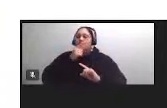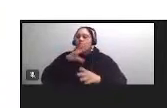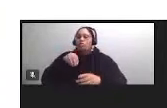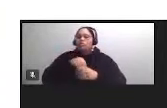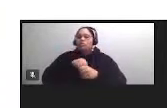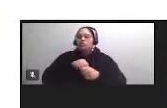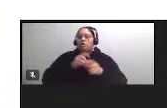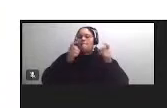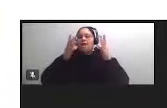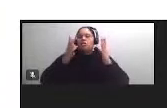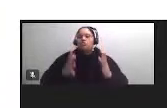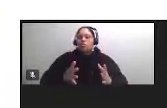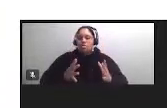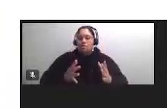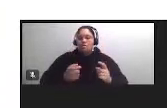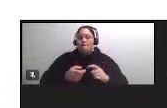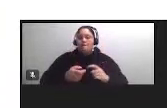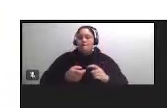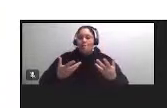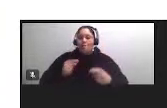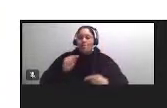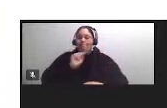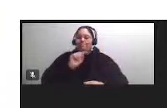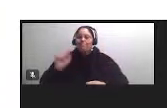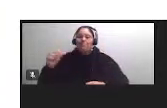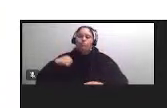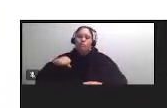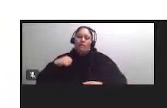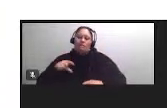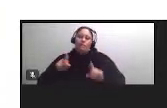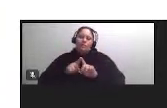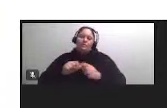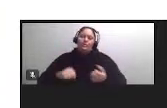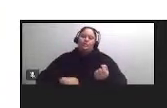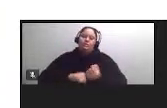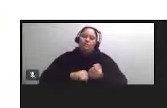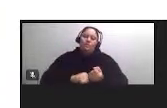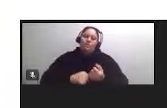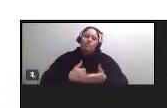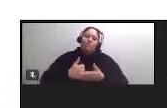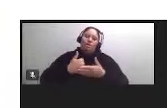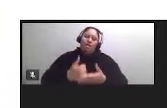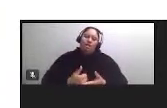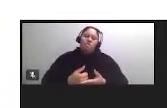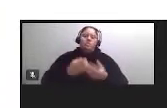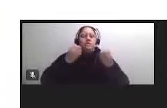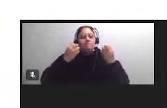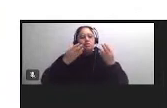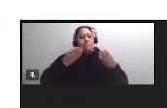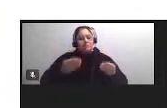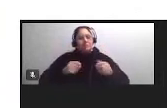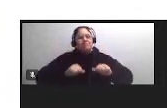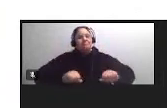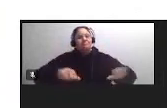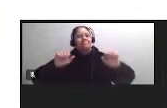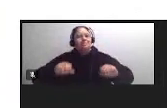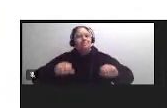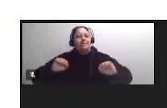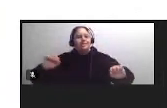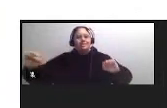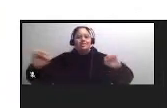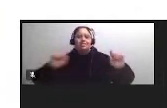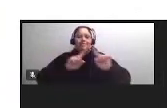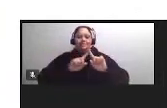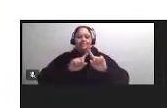participation managers from the municipalities also assist with disseminating this information in